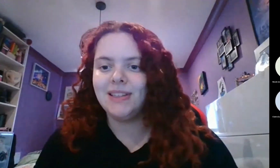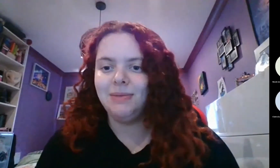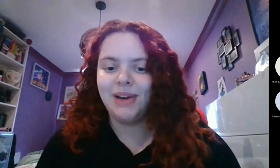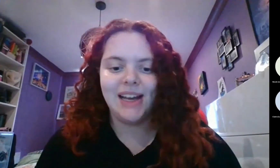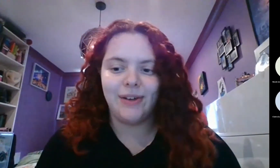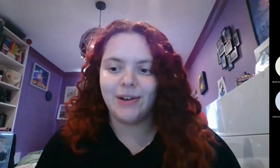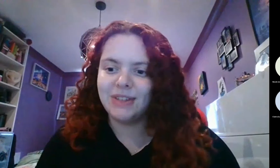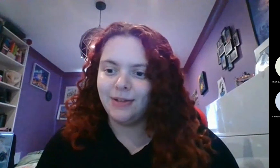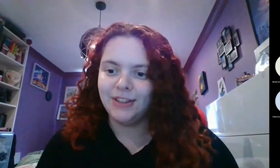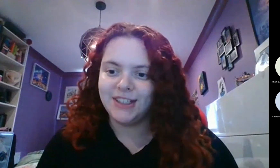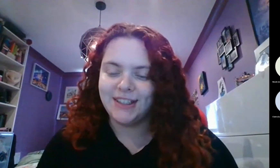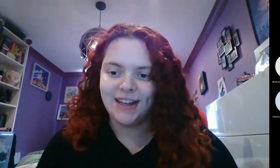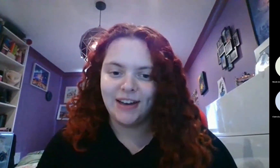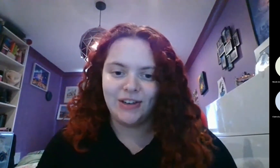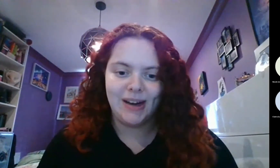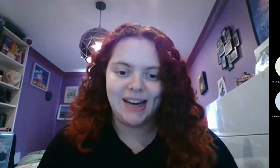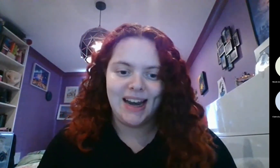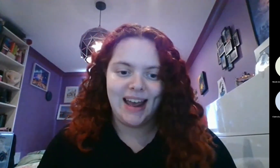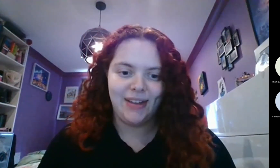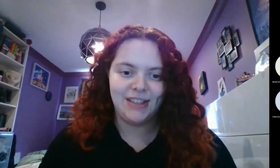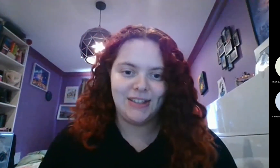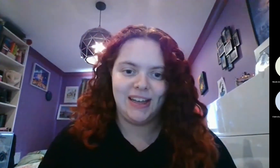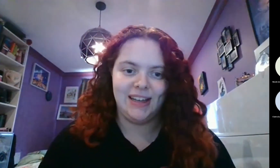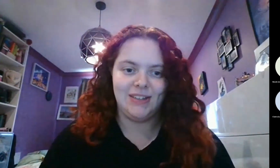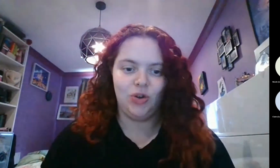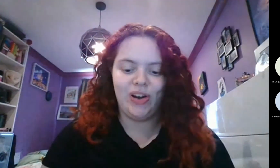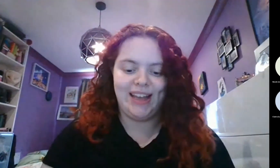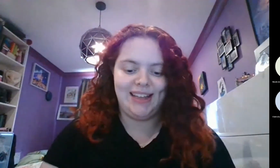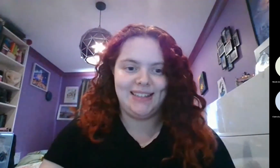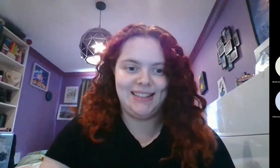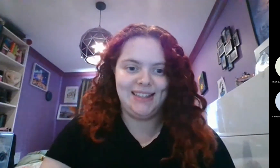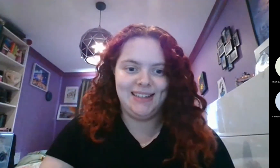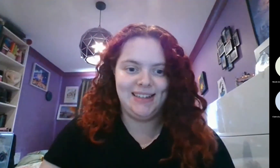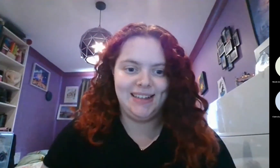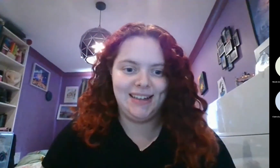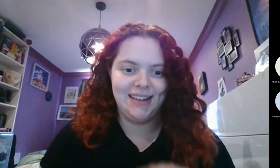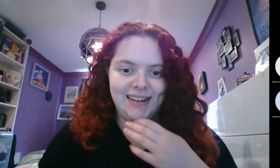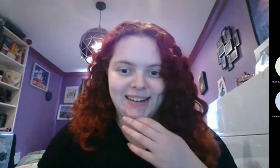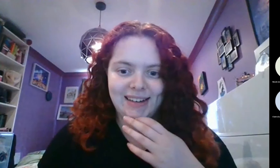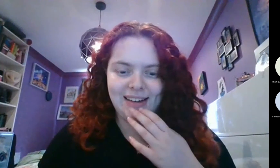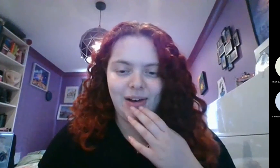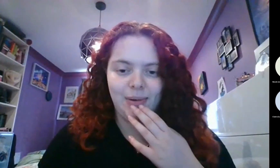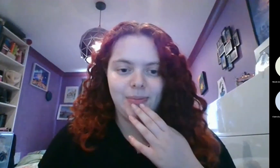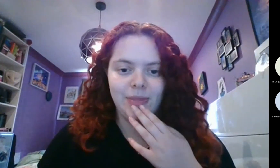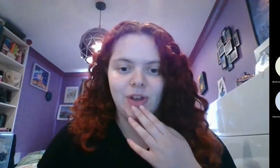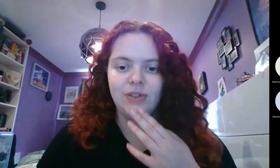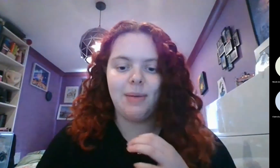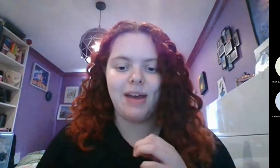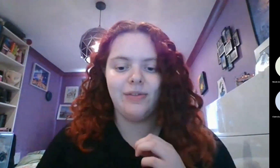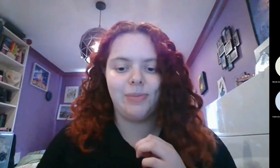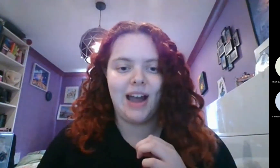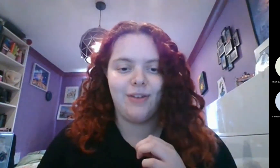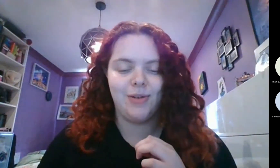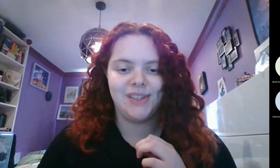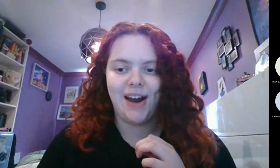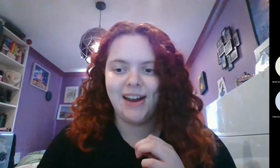Hello, everyone's in breakout rooms. I will just assign you to one now. They're just looking at toys. Oh, you've just